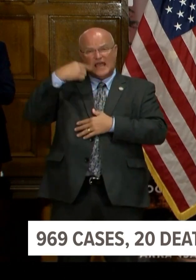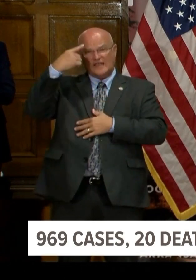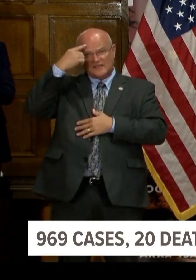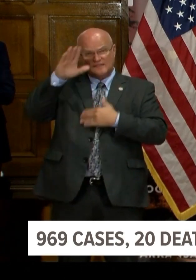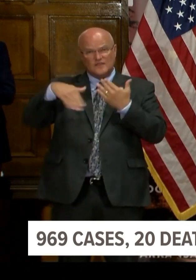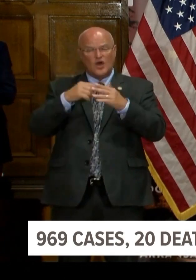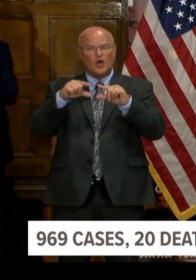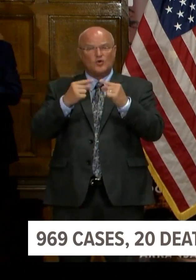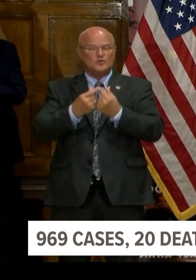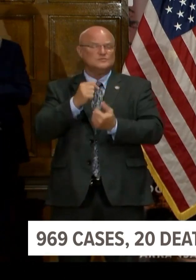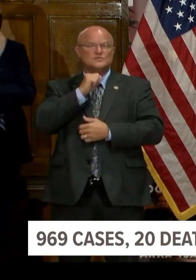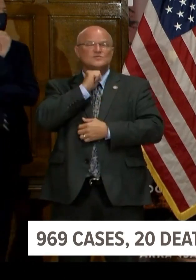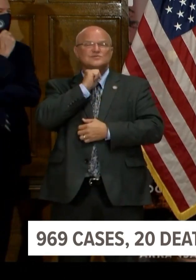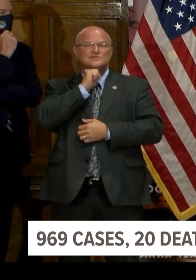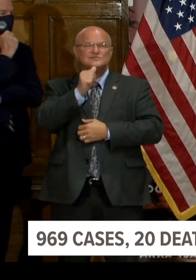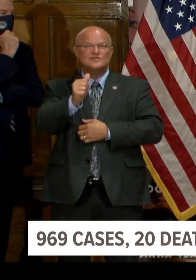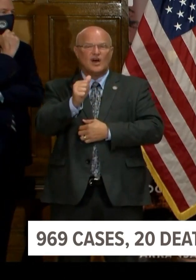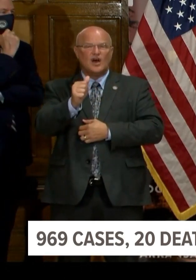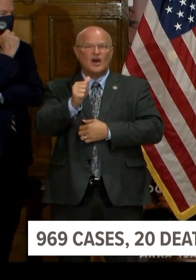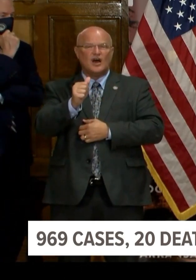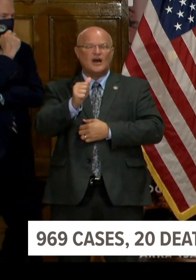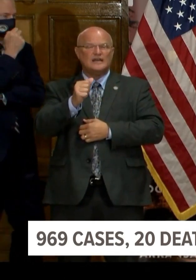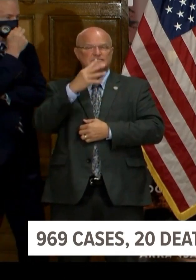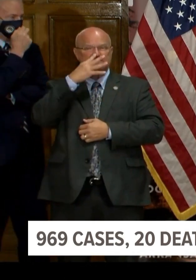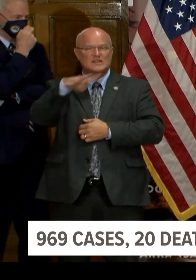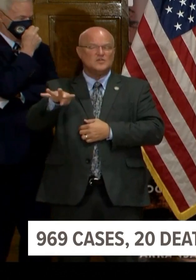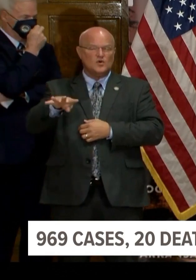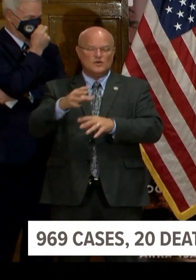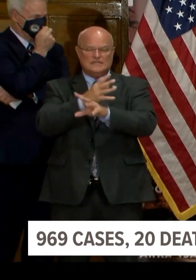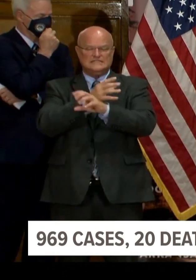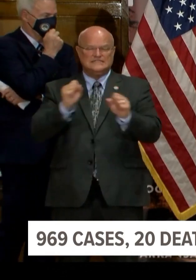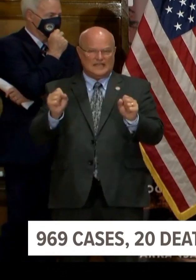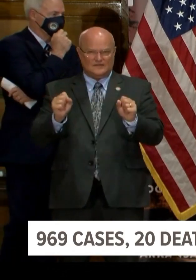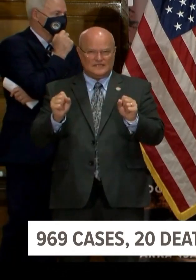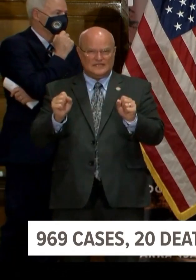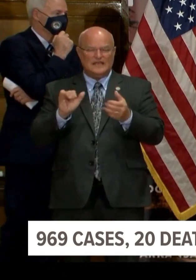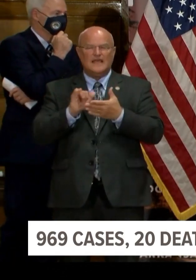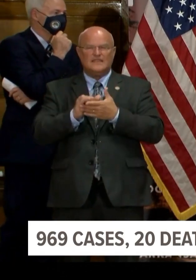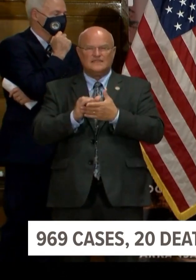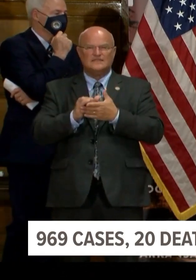all groups will not turn a blind eye if safety issues are